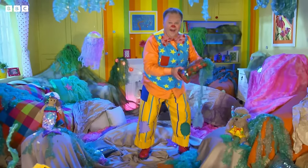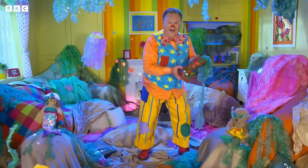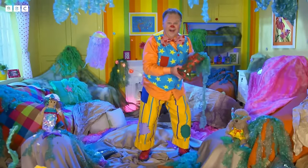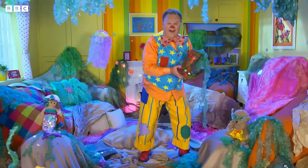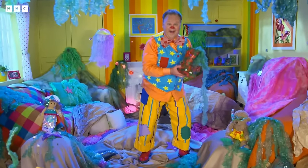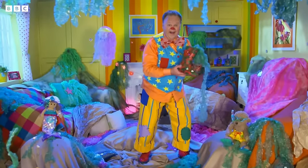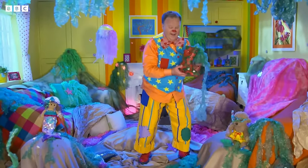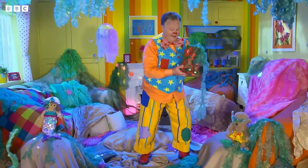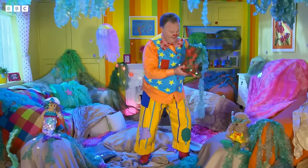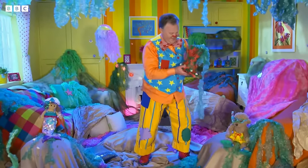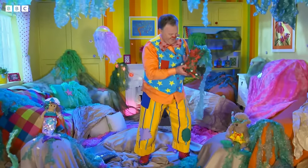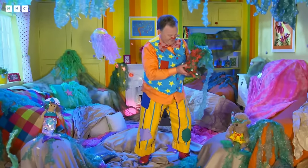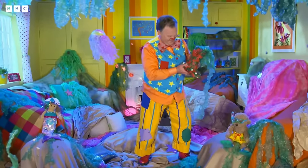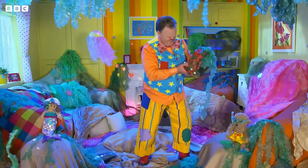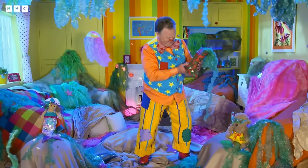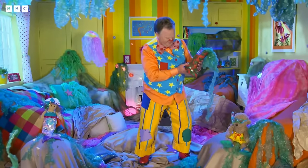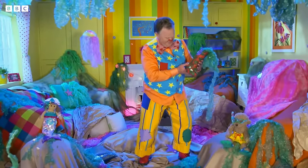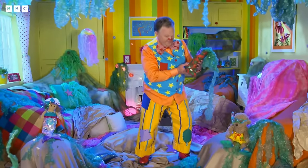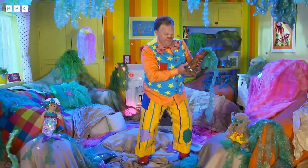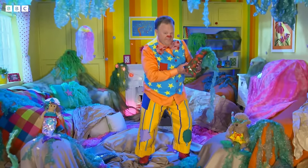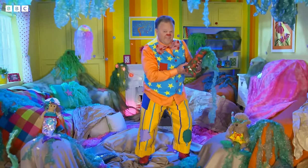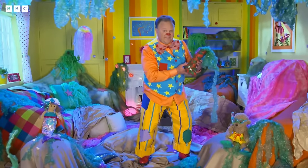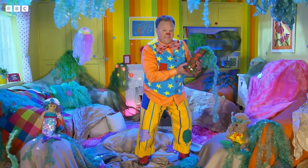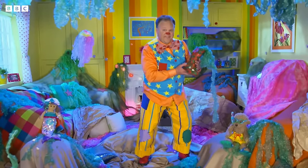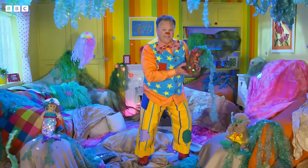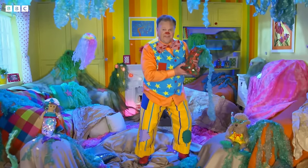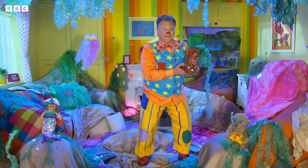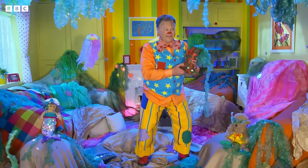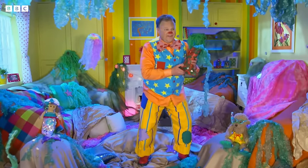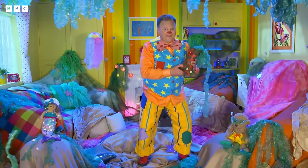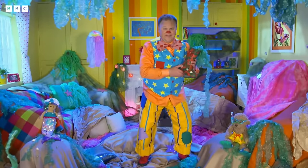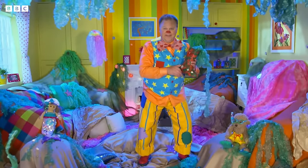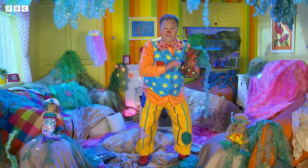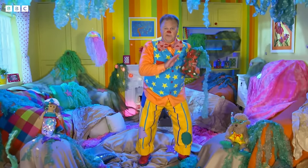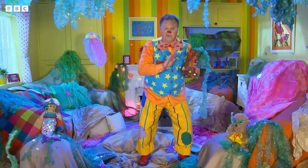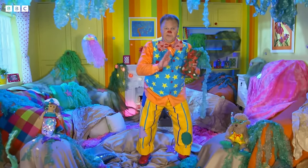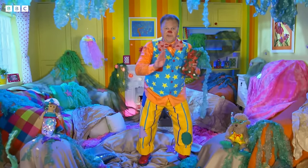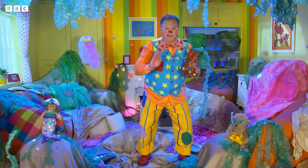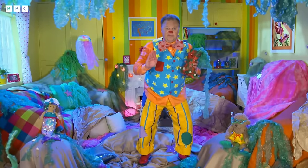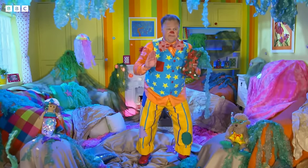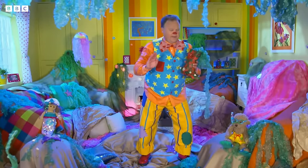Oh. Is it treasure, Mr. Tumble? I don't think so.